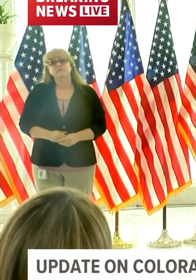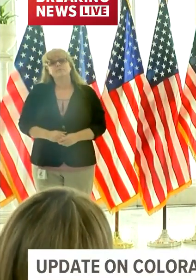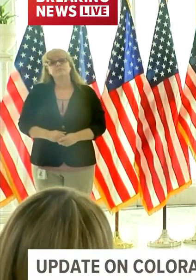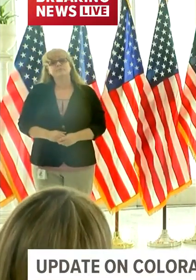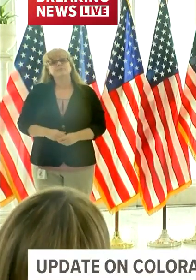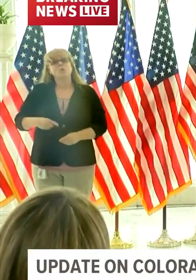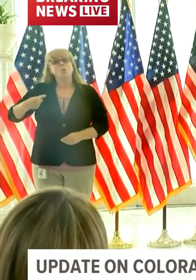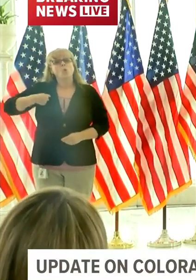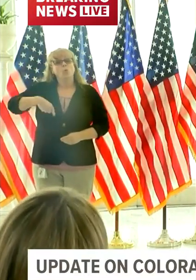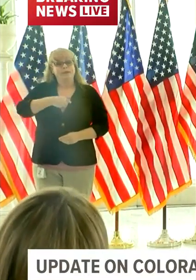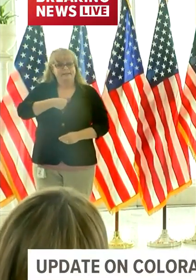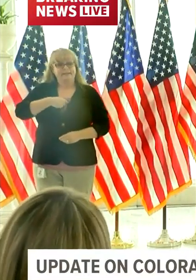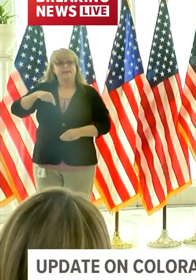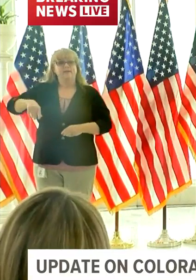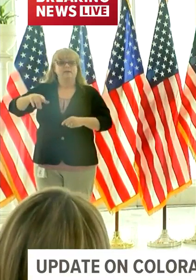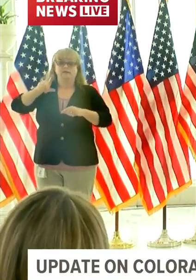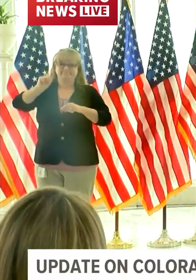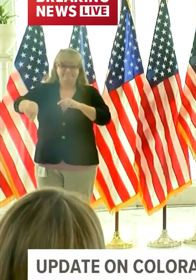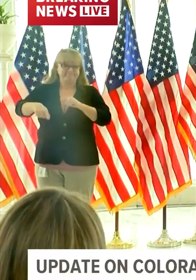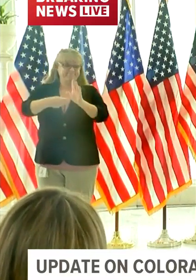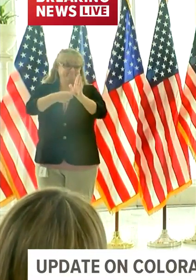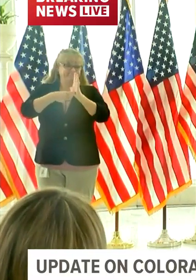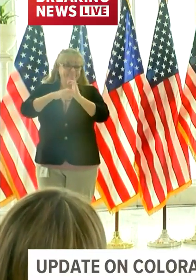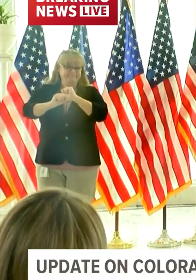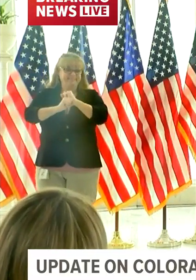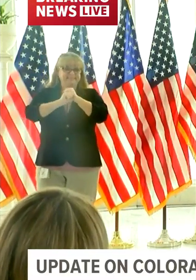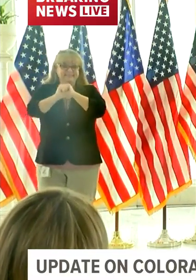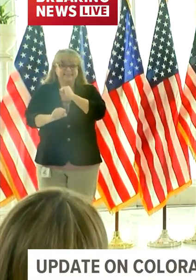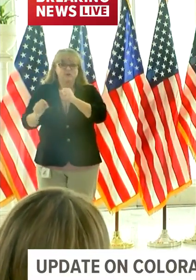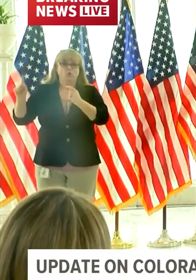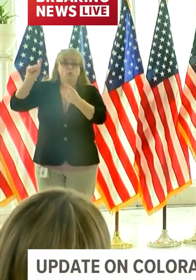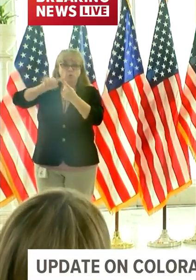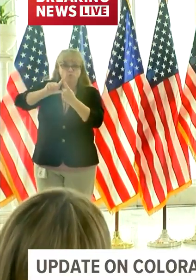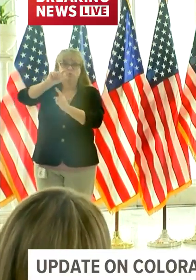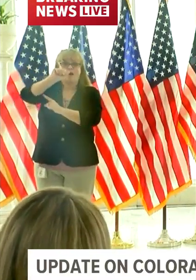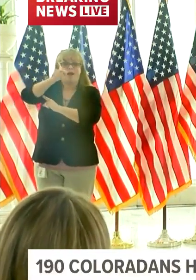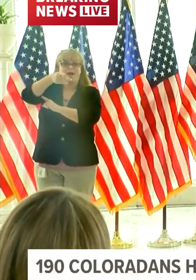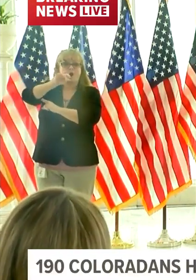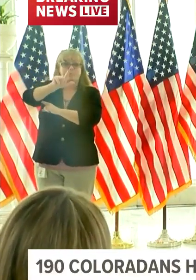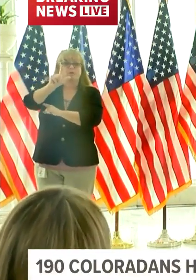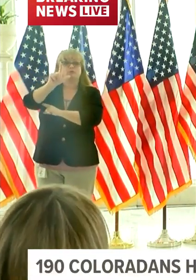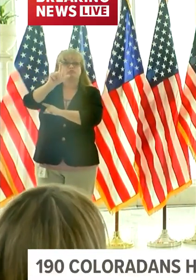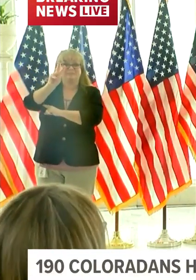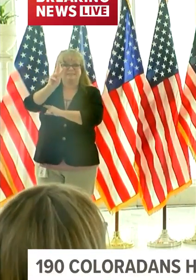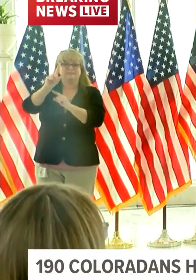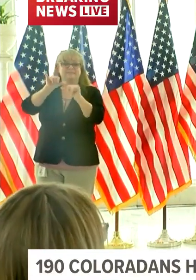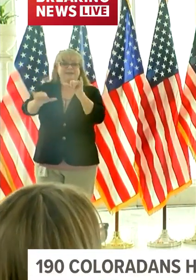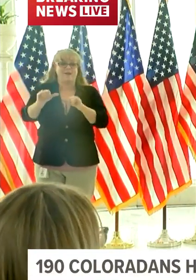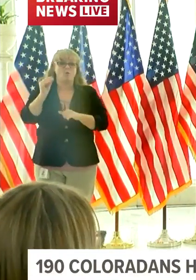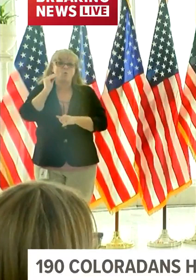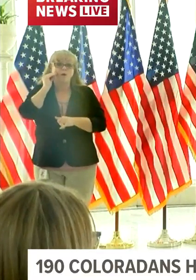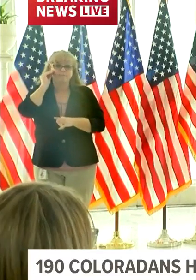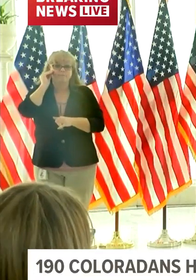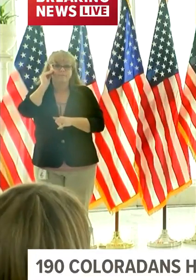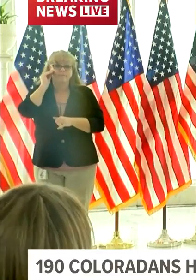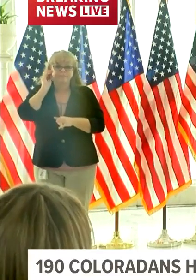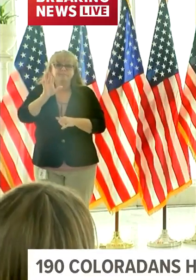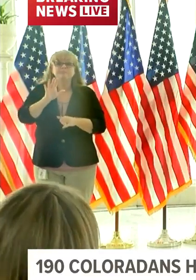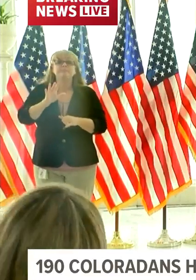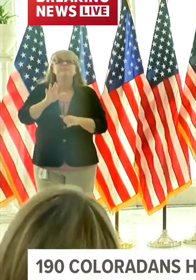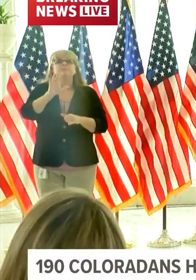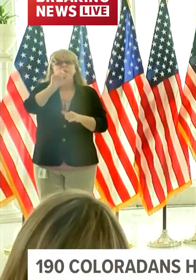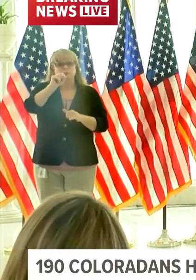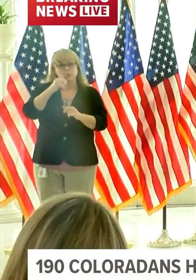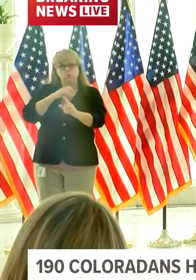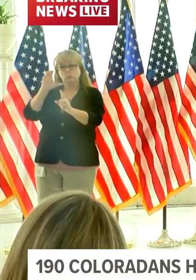April 26th, that we have confidence in that. Reaching that date, achieving that date really depends on people's ability to stay at home. We need to stay at home. The